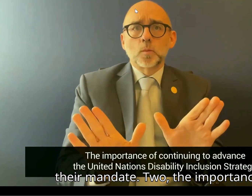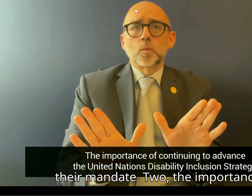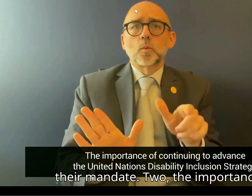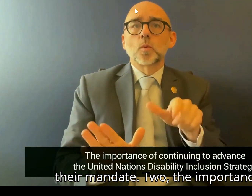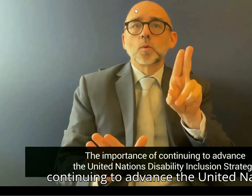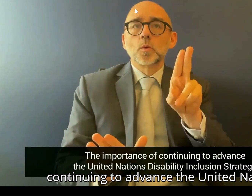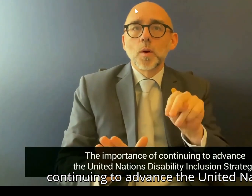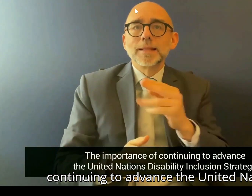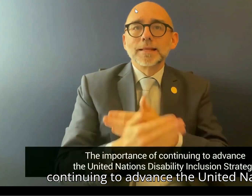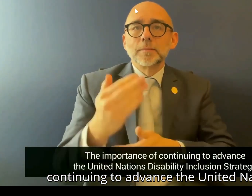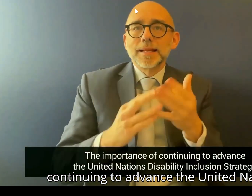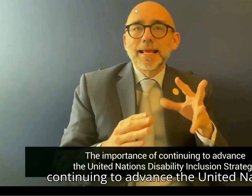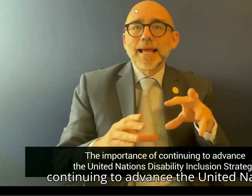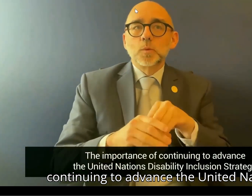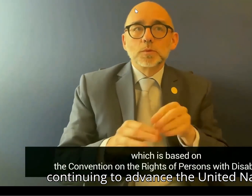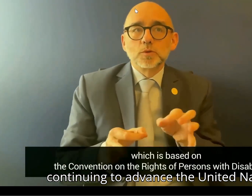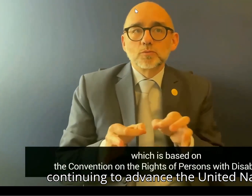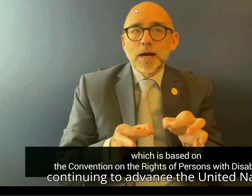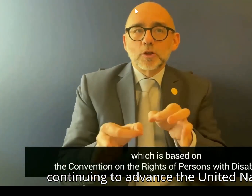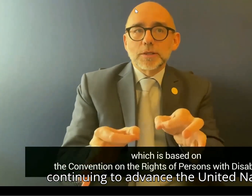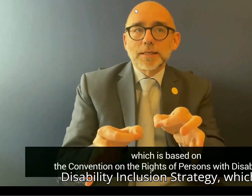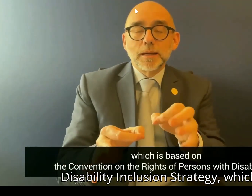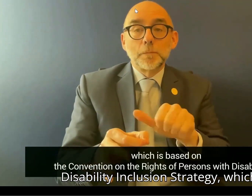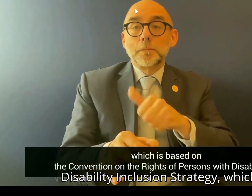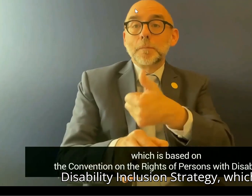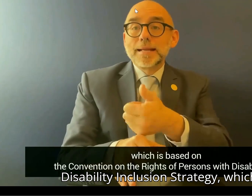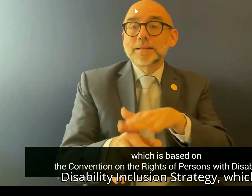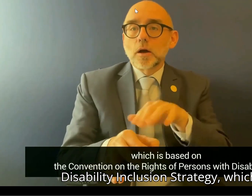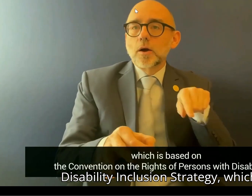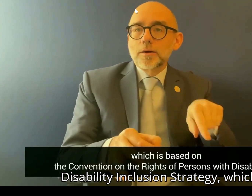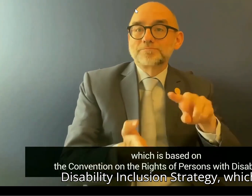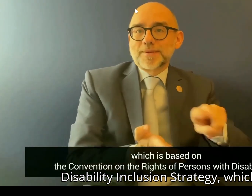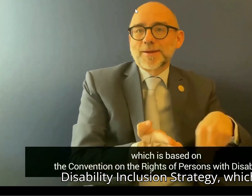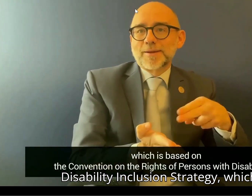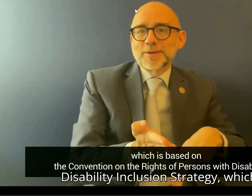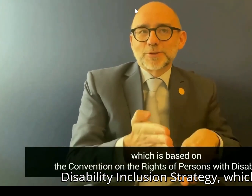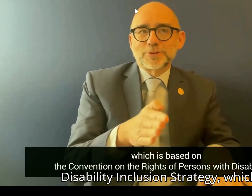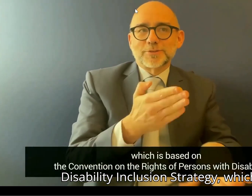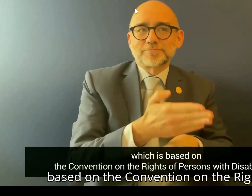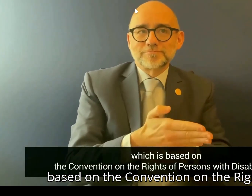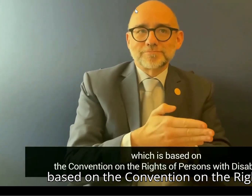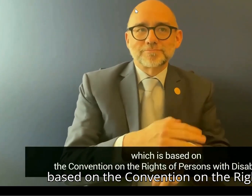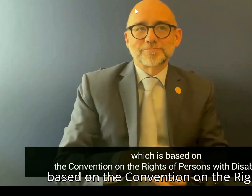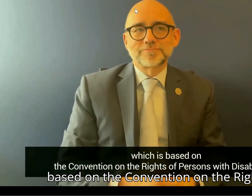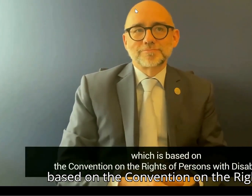The importance of continuing to advance the United Nations Disability Inclusion Strategy,